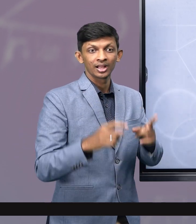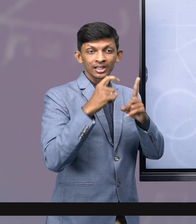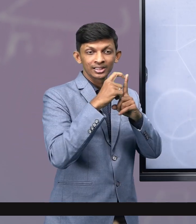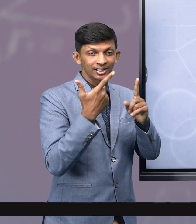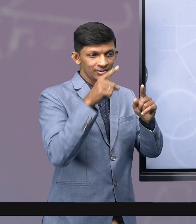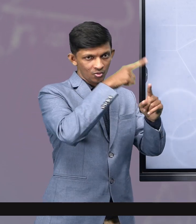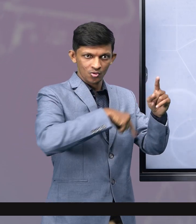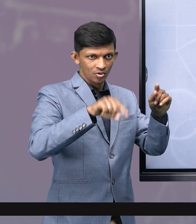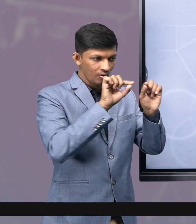diameter,